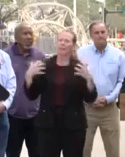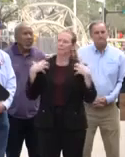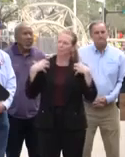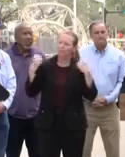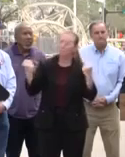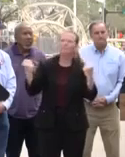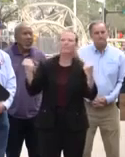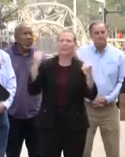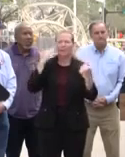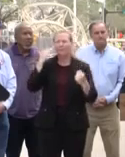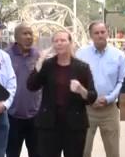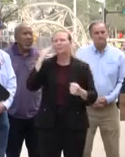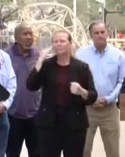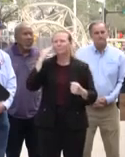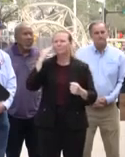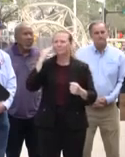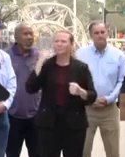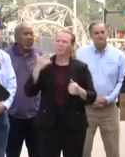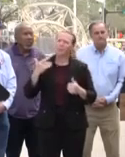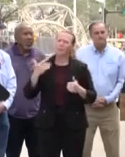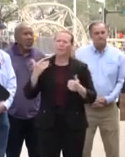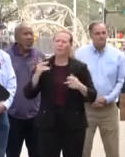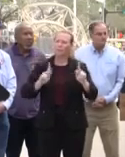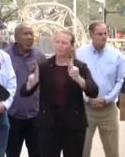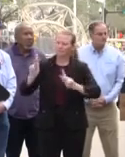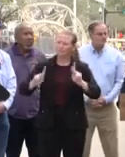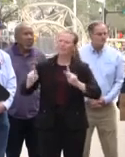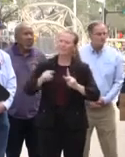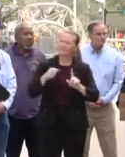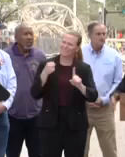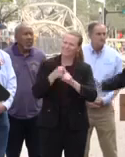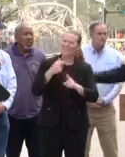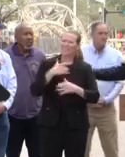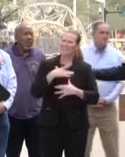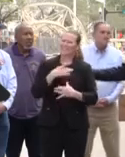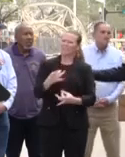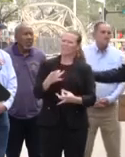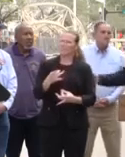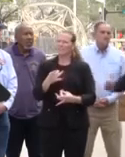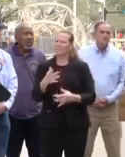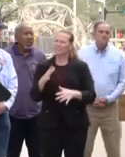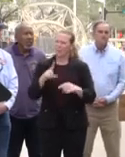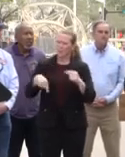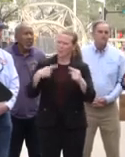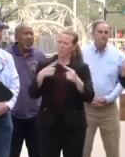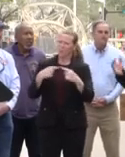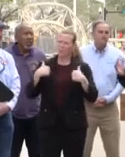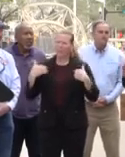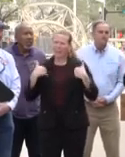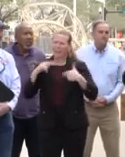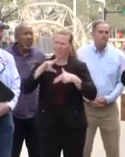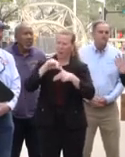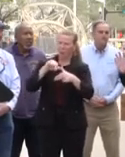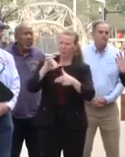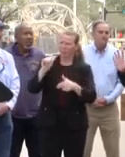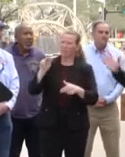know there's people who are interested in, and when we had Hurricane Ian, people were like, oh man,